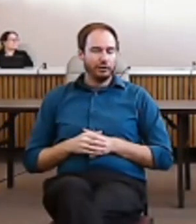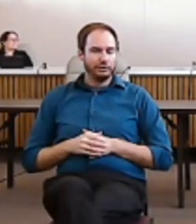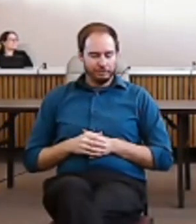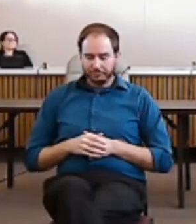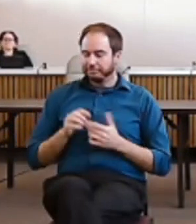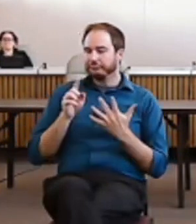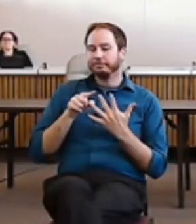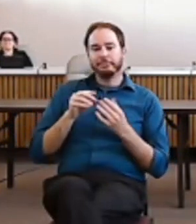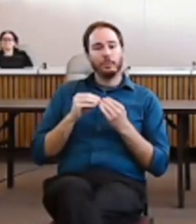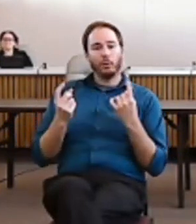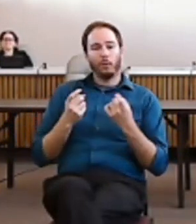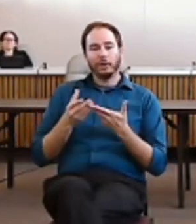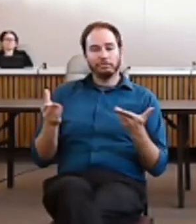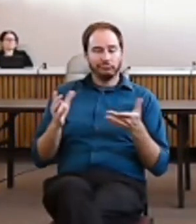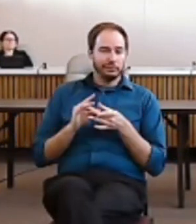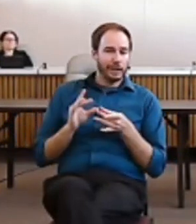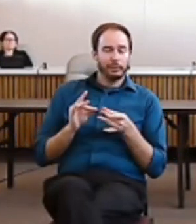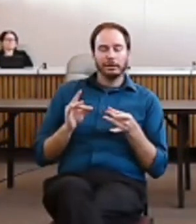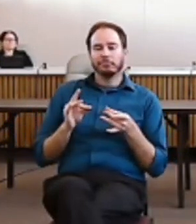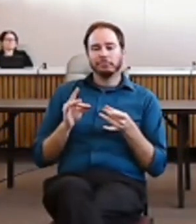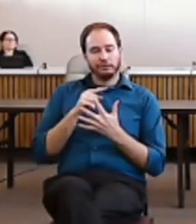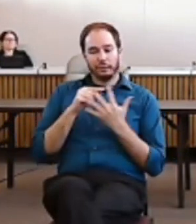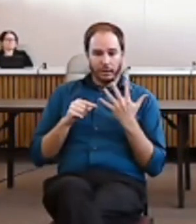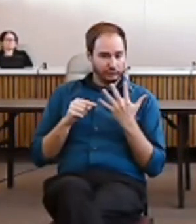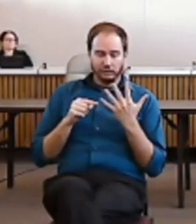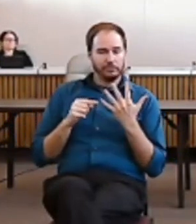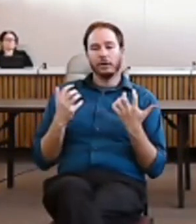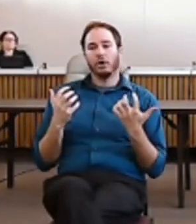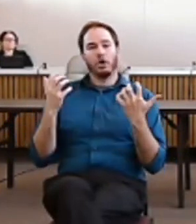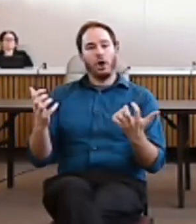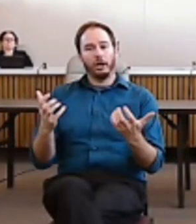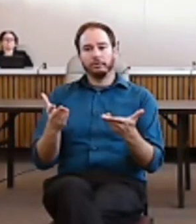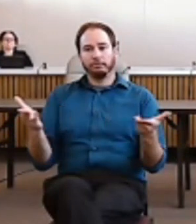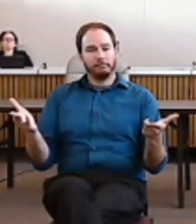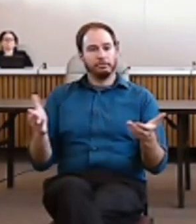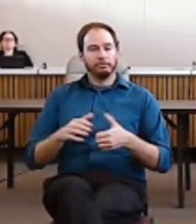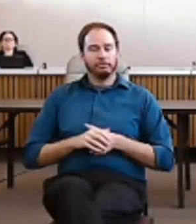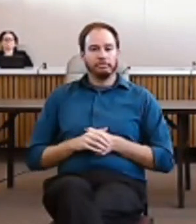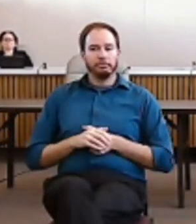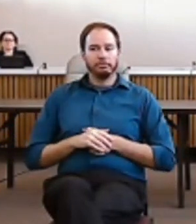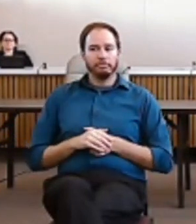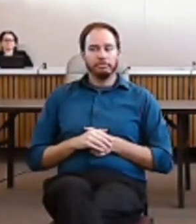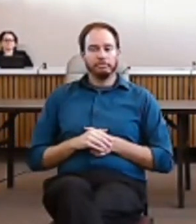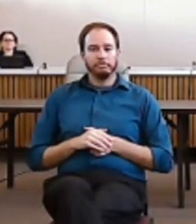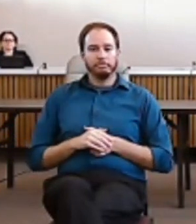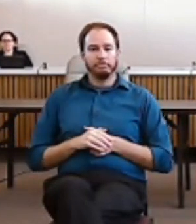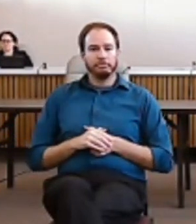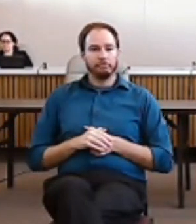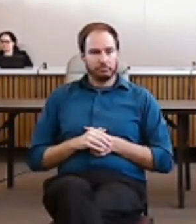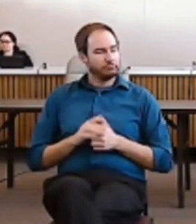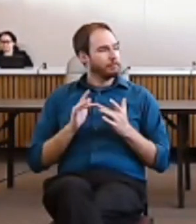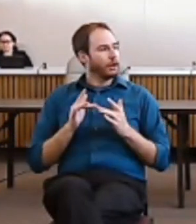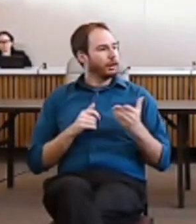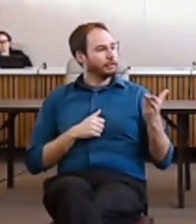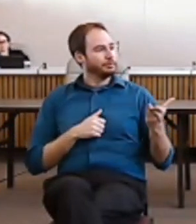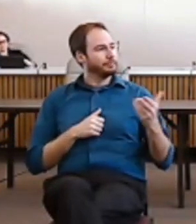Any other questions? Nope. Comments? Any questions or comments from the public? Anything